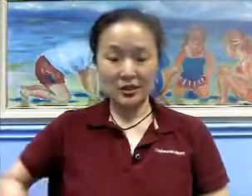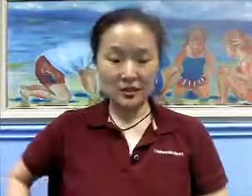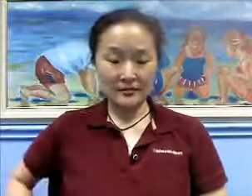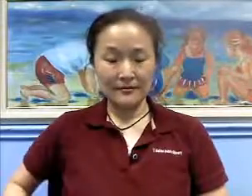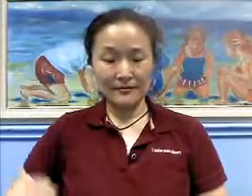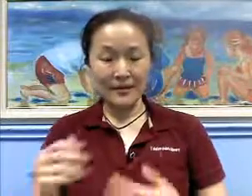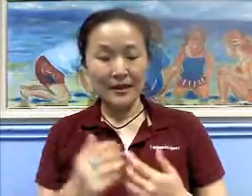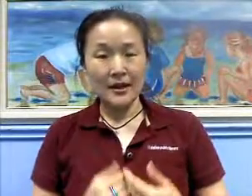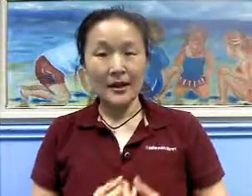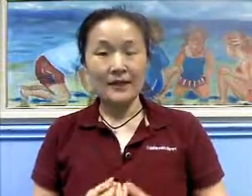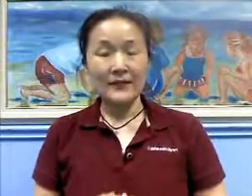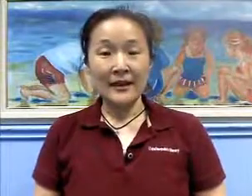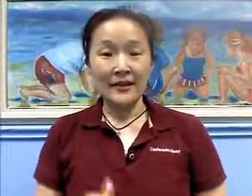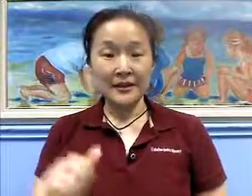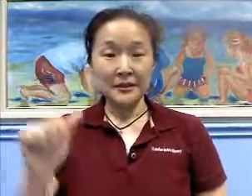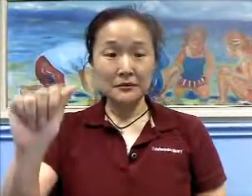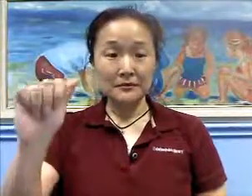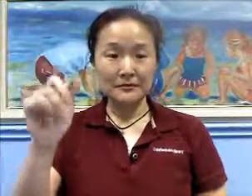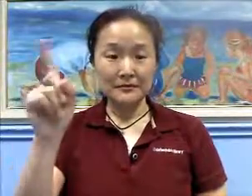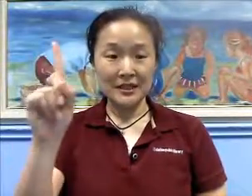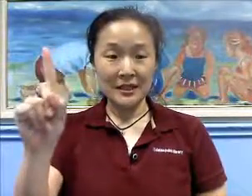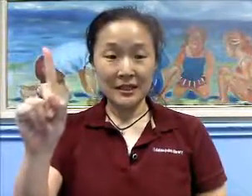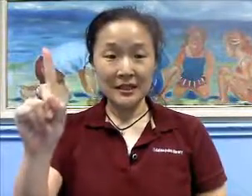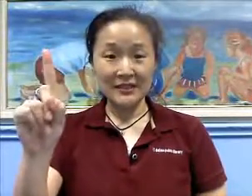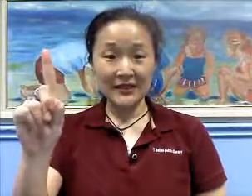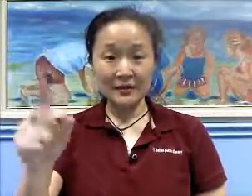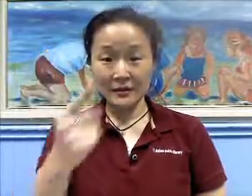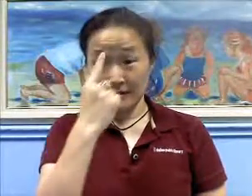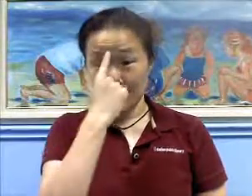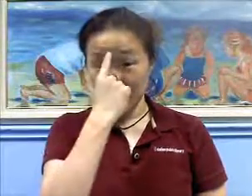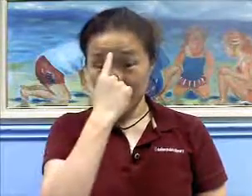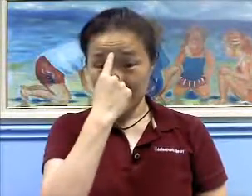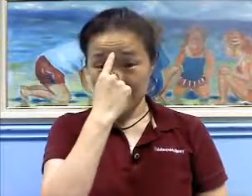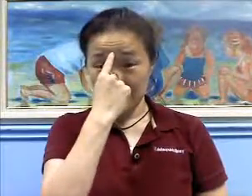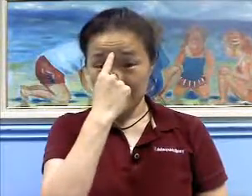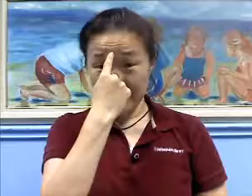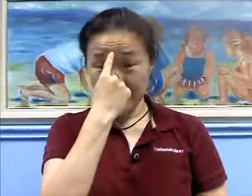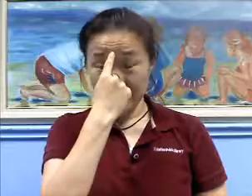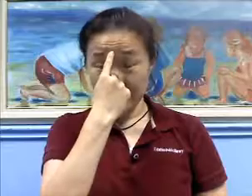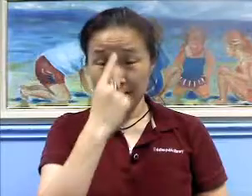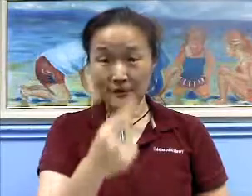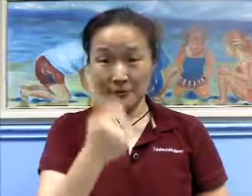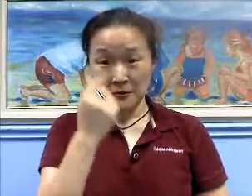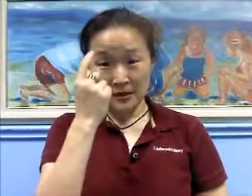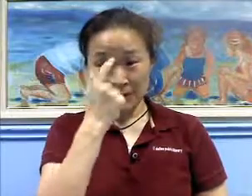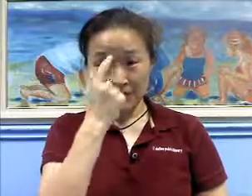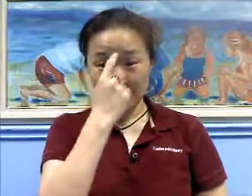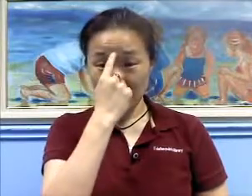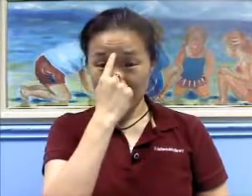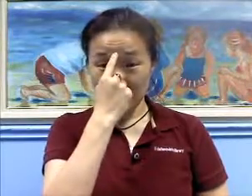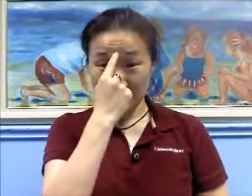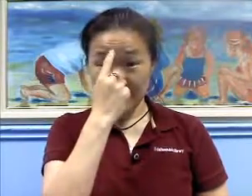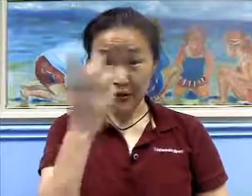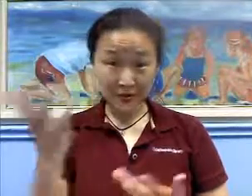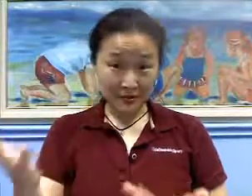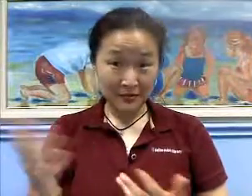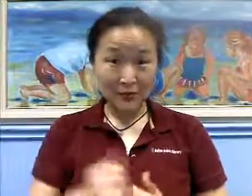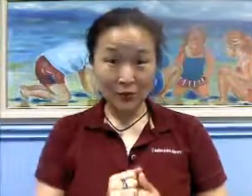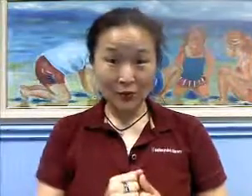Christian. And then we have Hindu. Take the index finger and circle right here for the red dot that Hindus